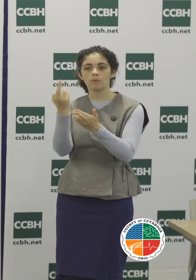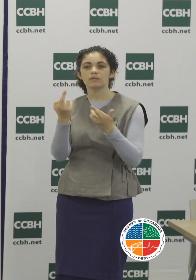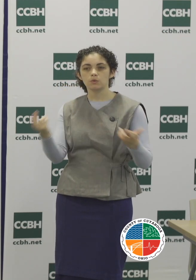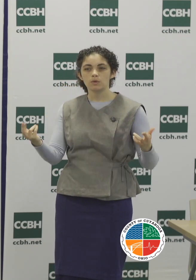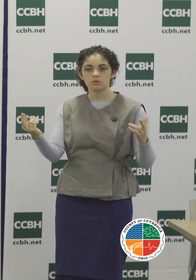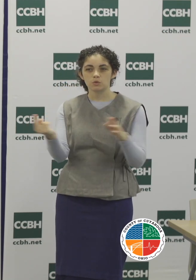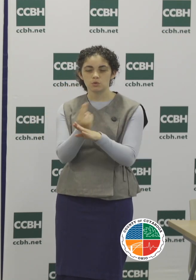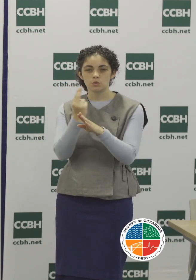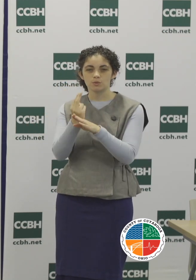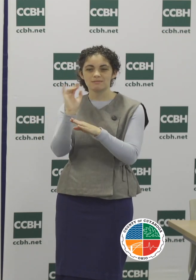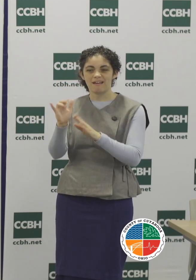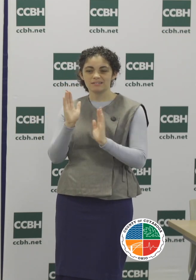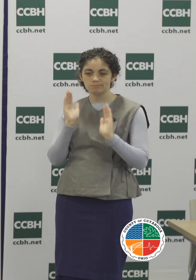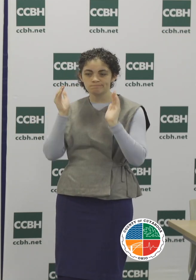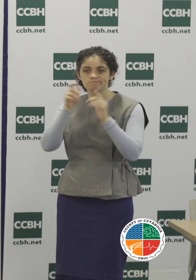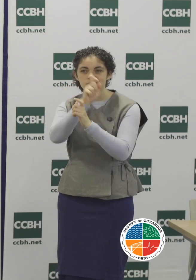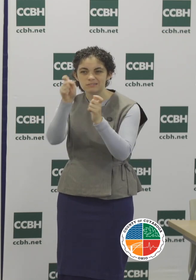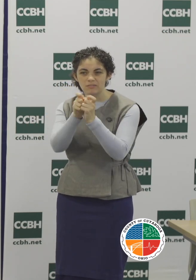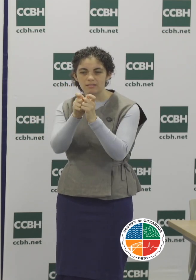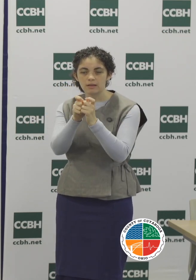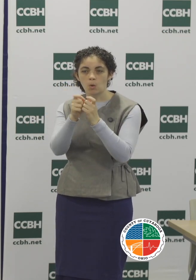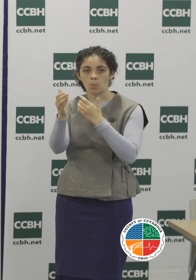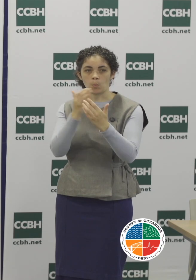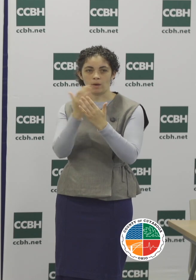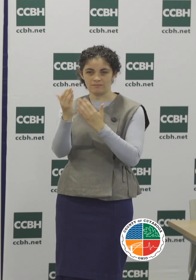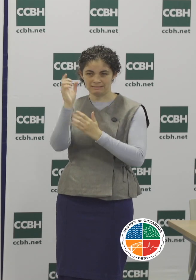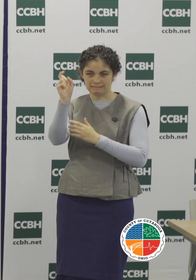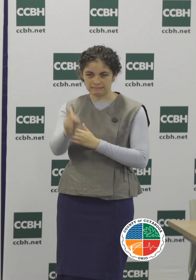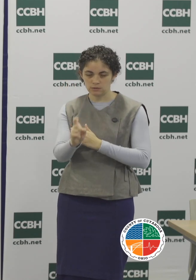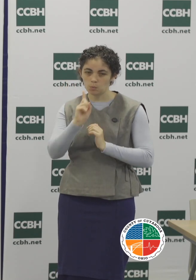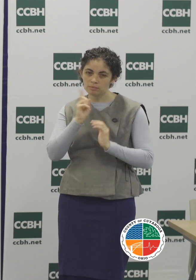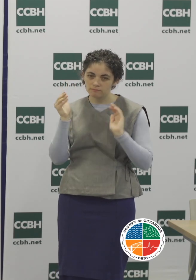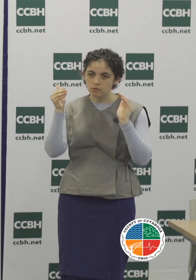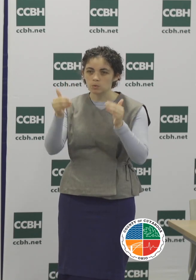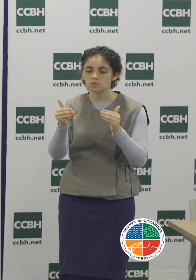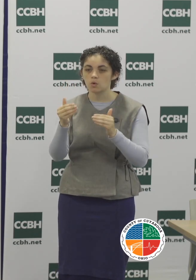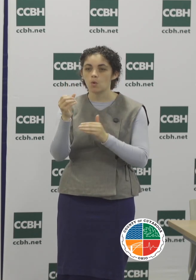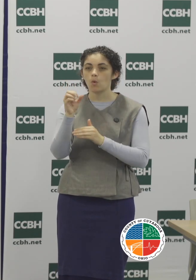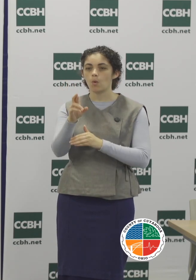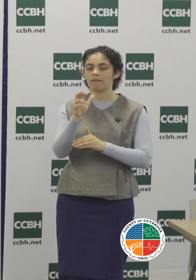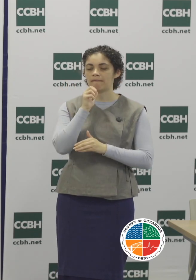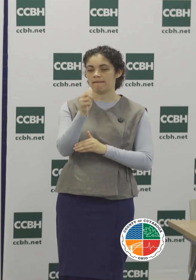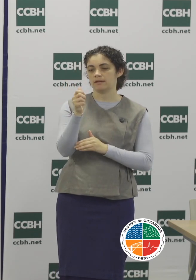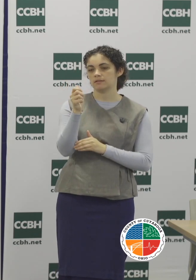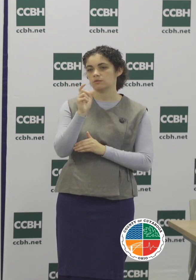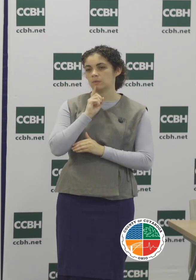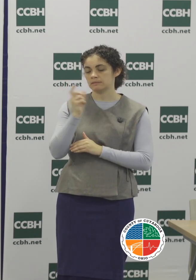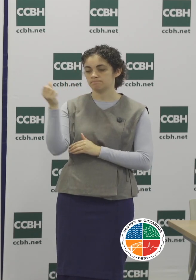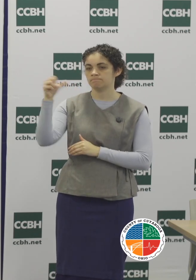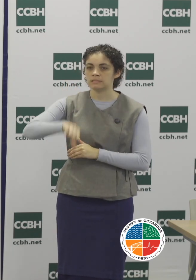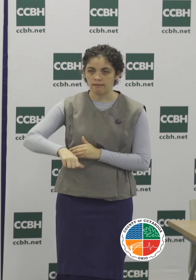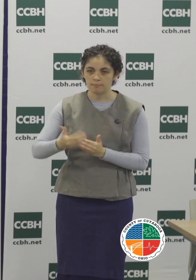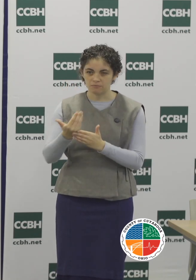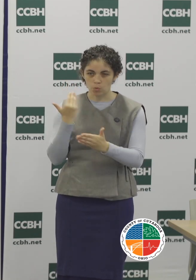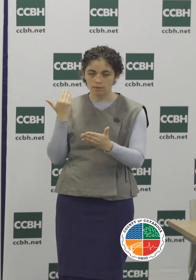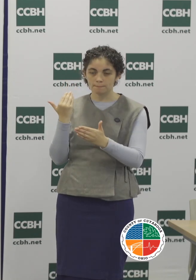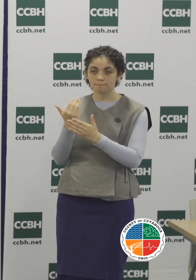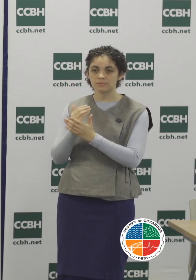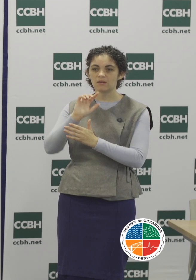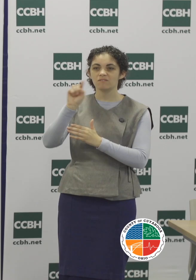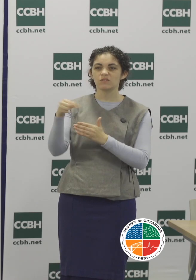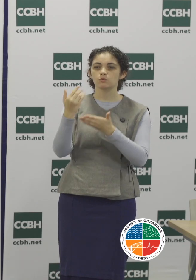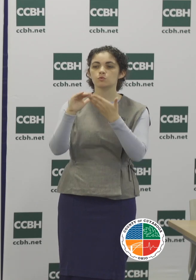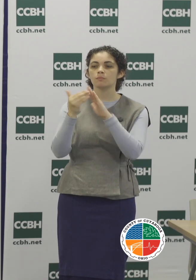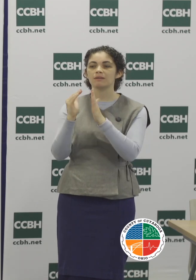are used intentionally where they have been intentionally or even unintentionally denied. So our first